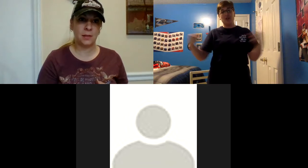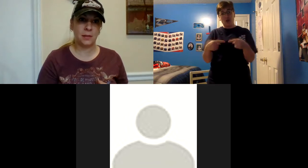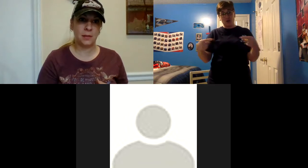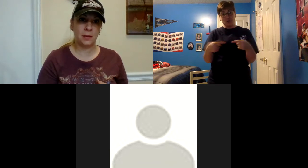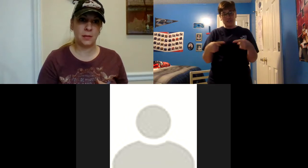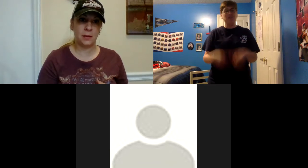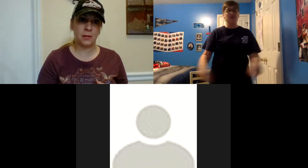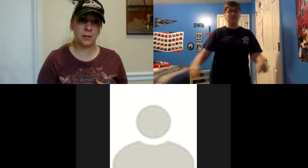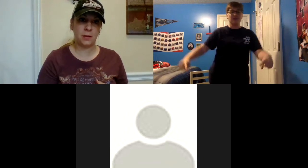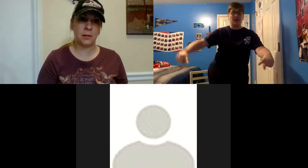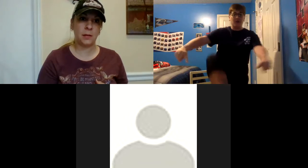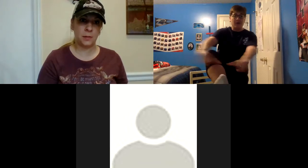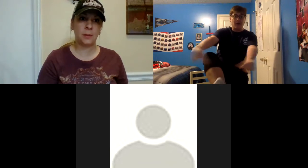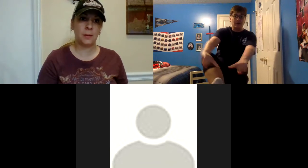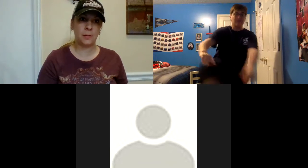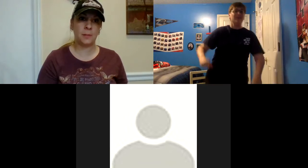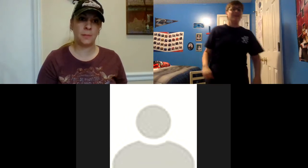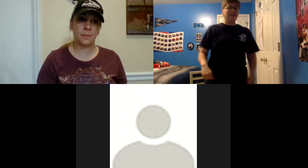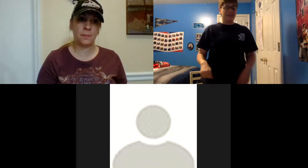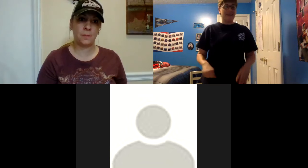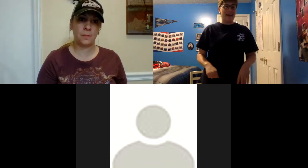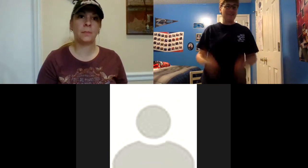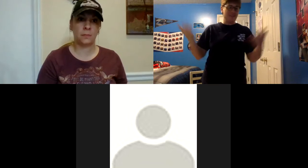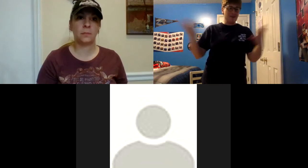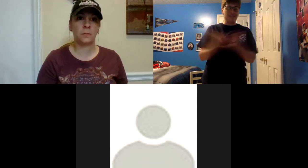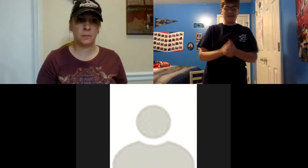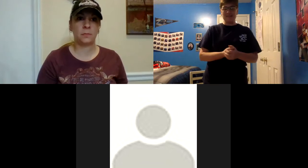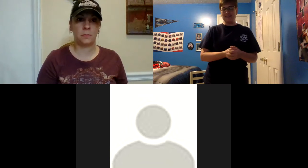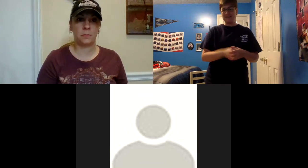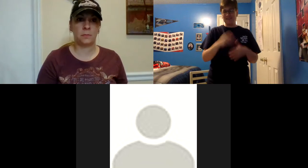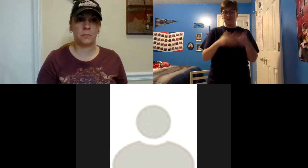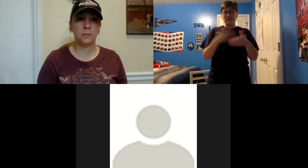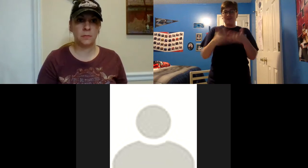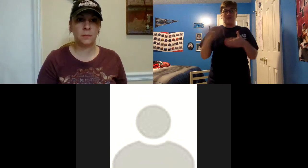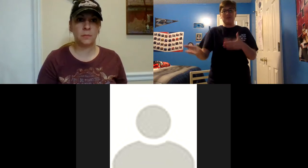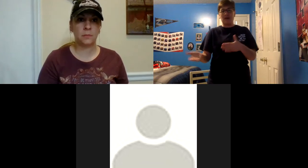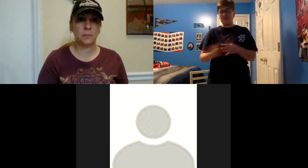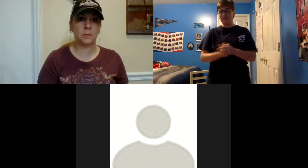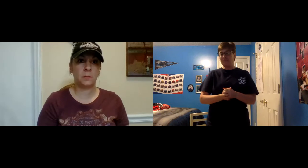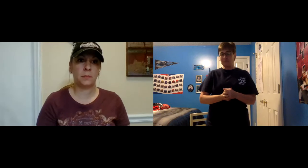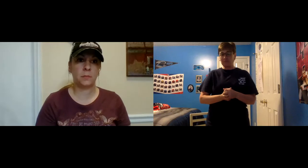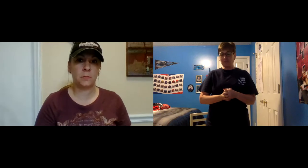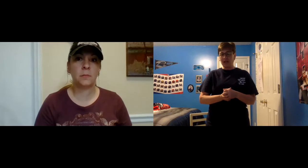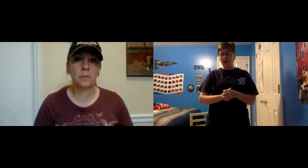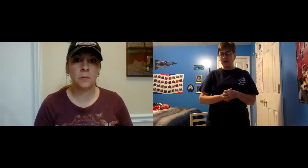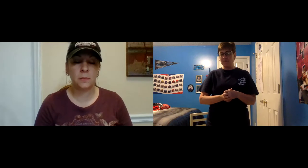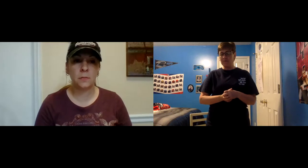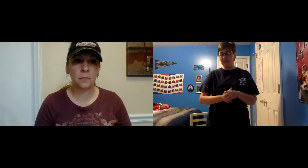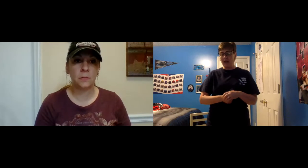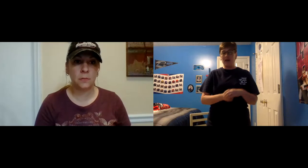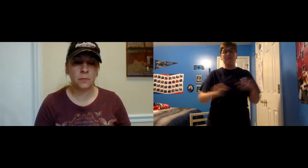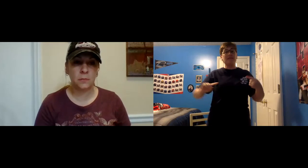foot hurts. You can just go hurts like that. You know, it's not as, you don't have to do as much.